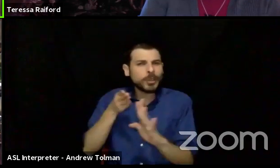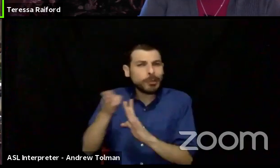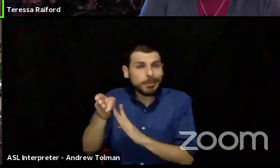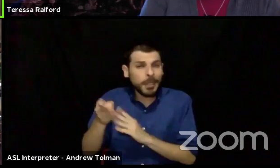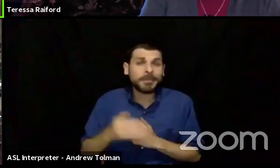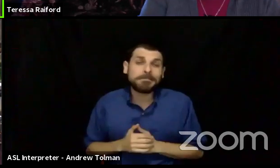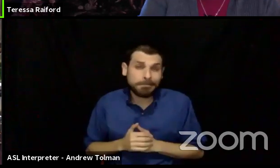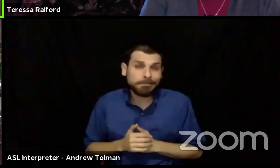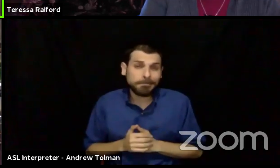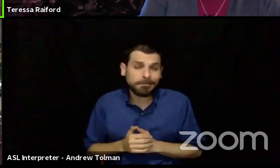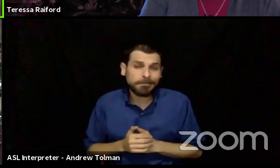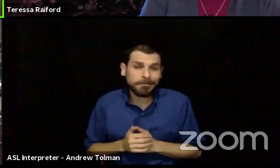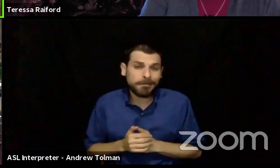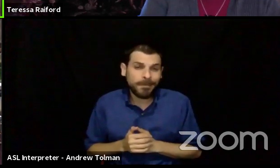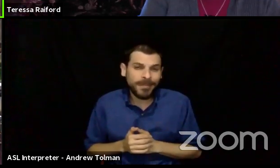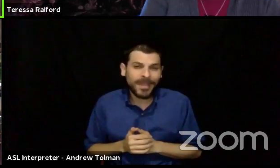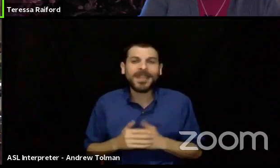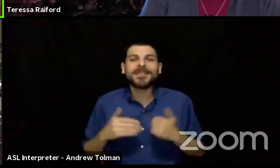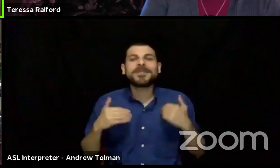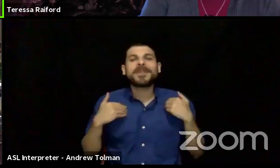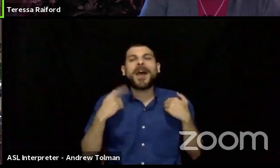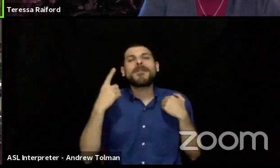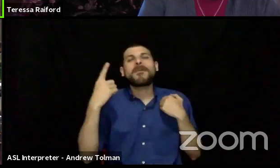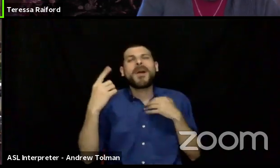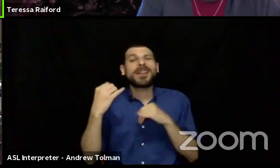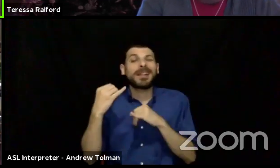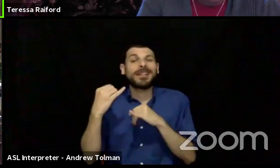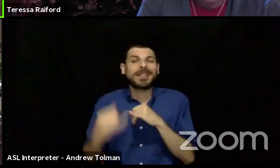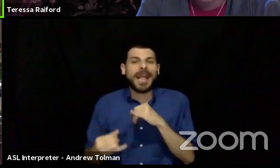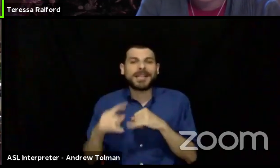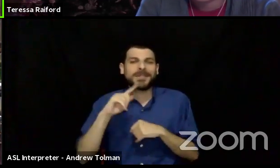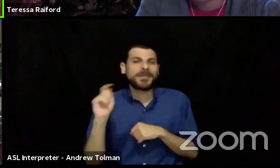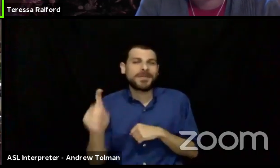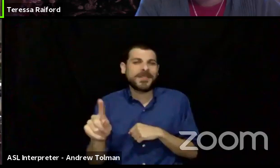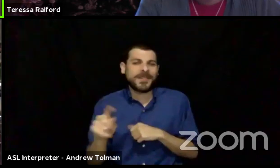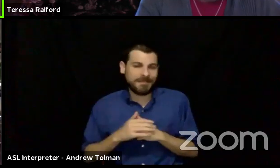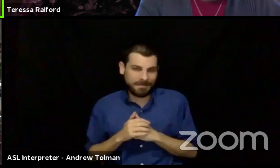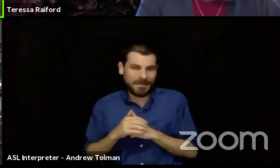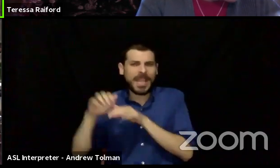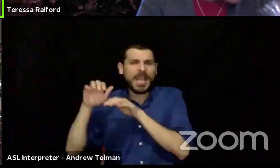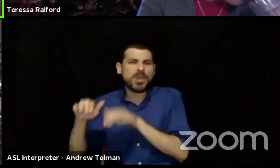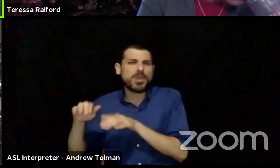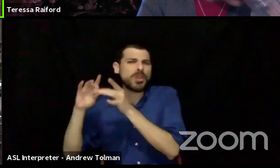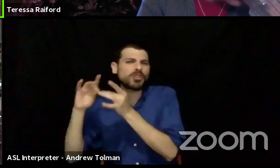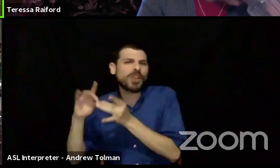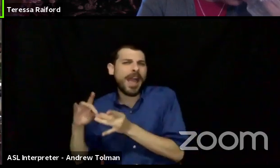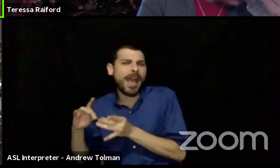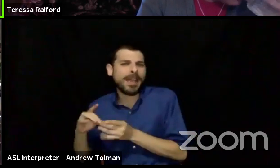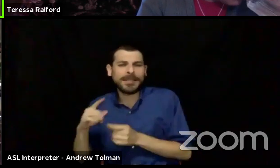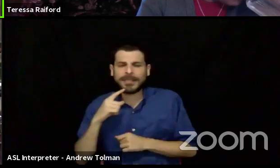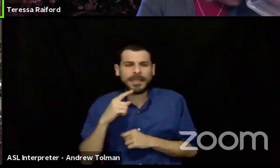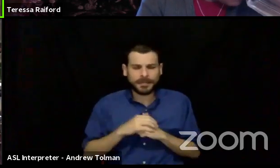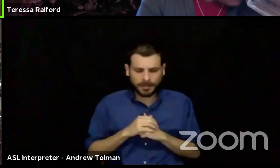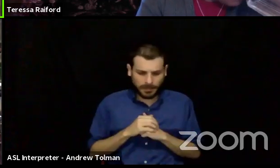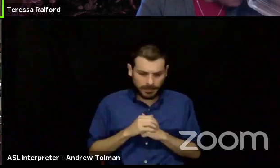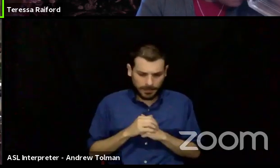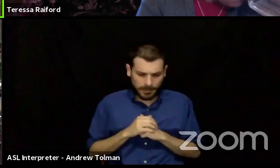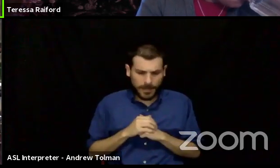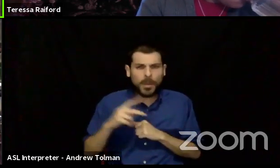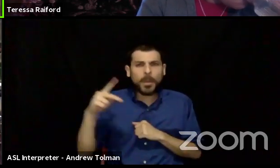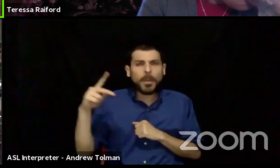We have one last question from the chat. Teressa, what role can the city play in raising awareness of